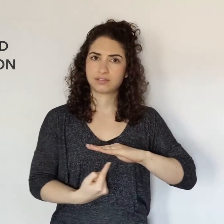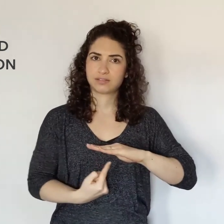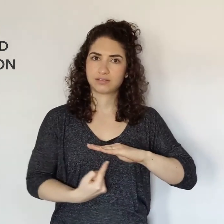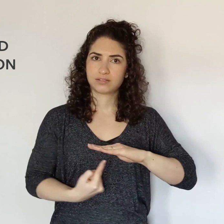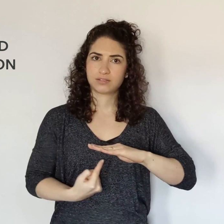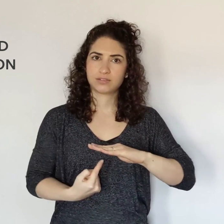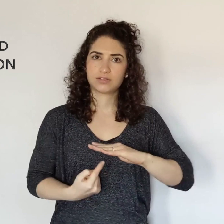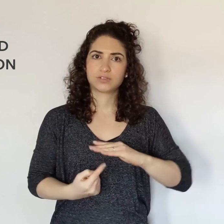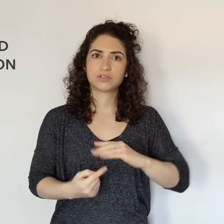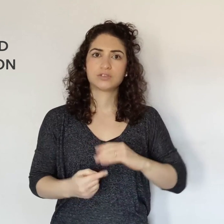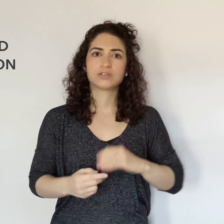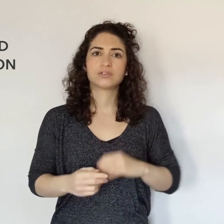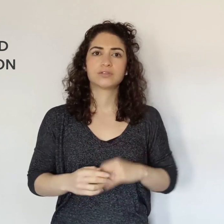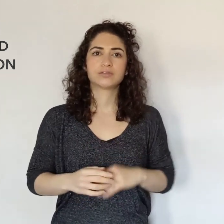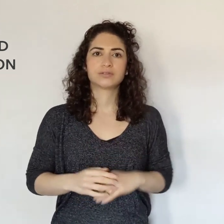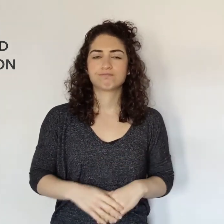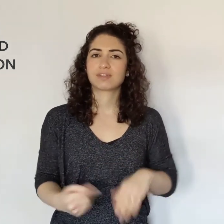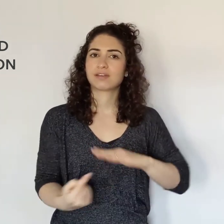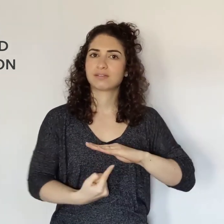Isolate or isolation.